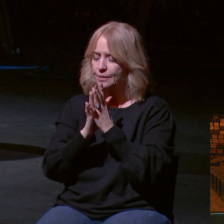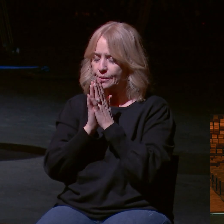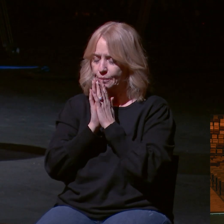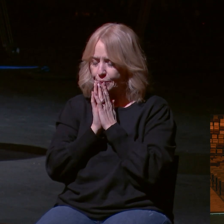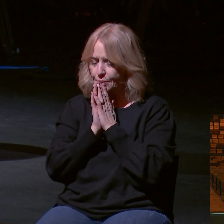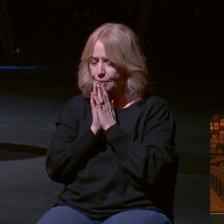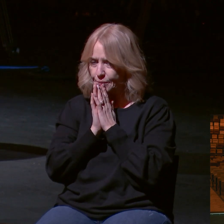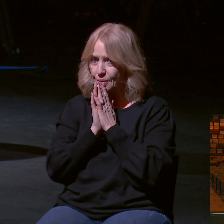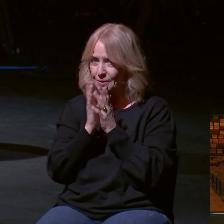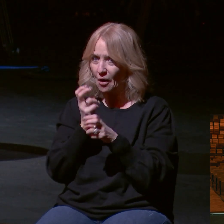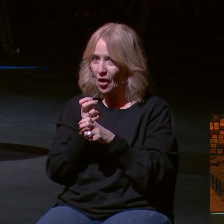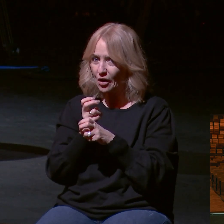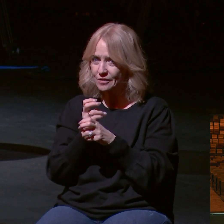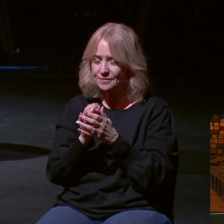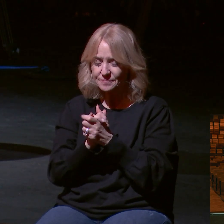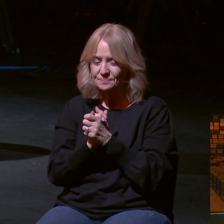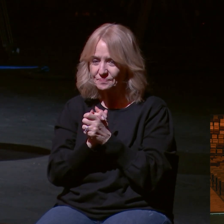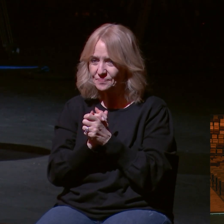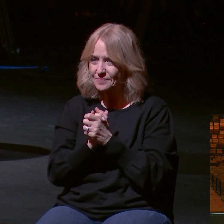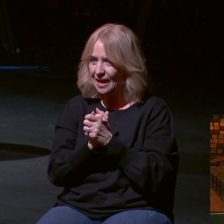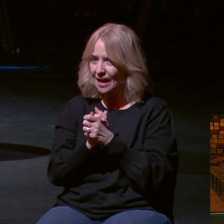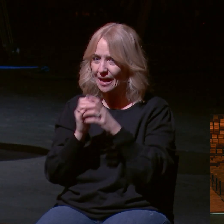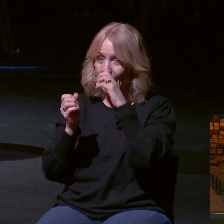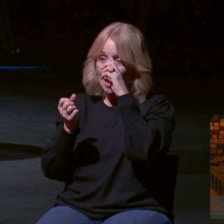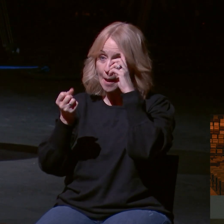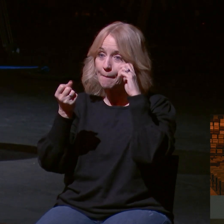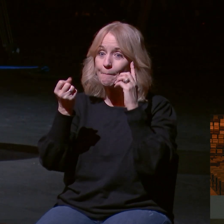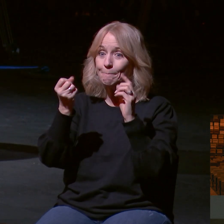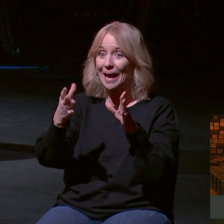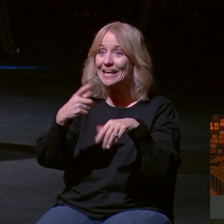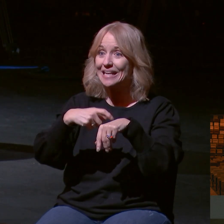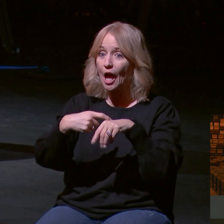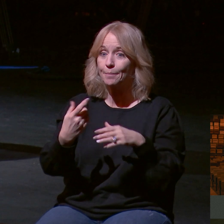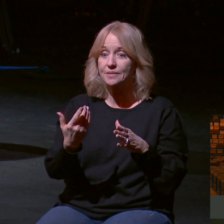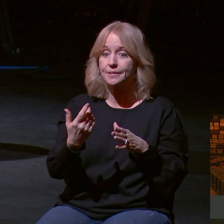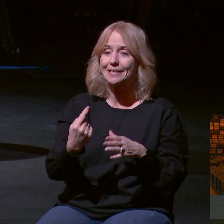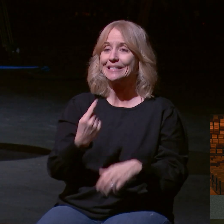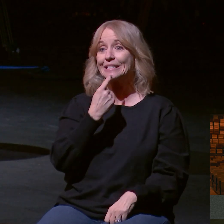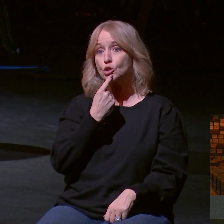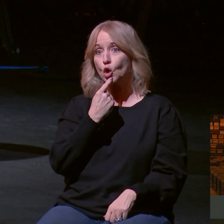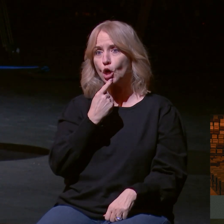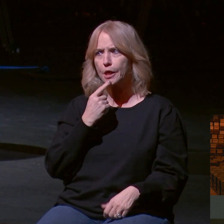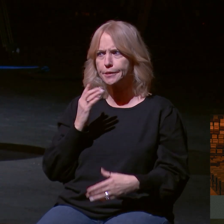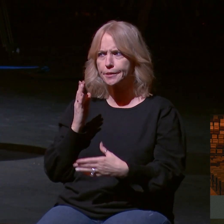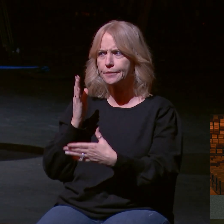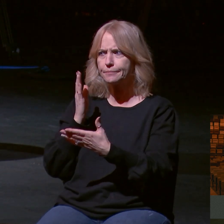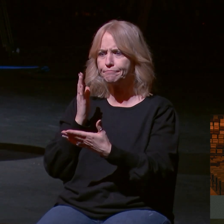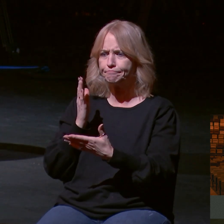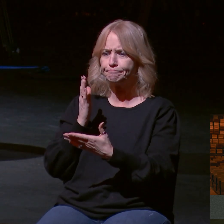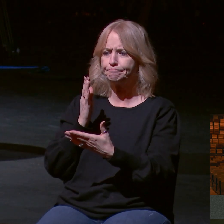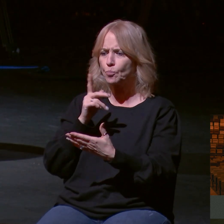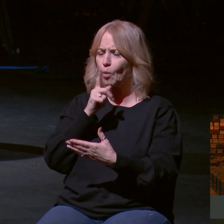yes. Distractions, yes. But I also believe that disappointment can really take our eyes off of God's leading. Any given